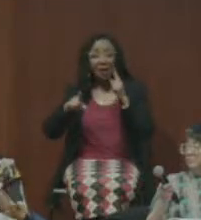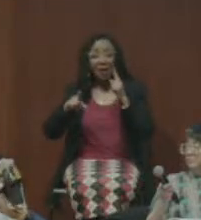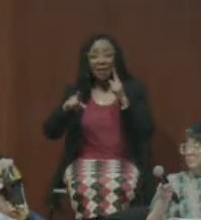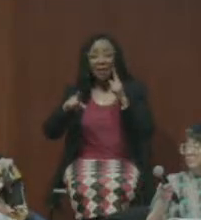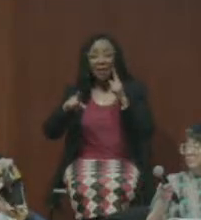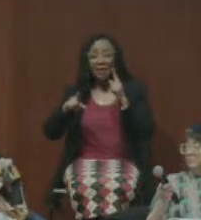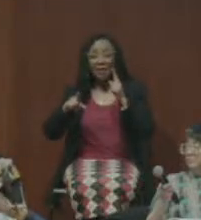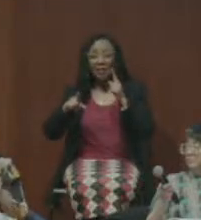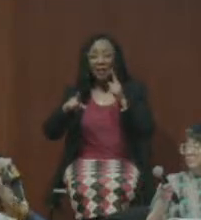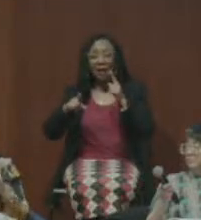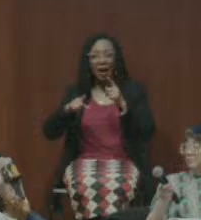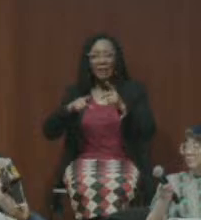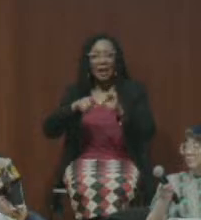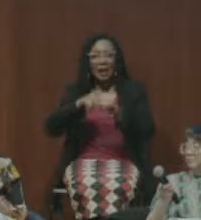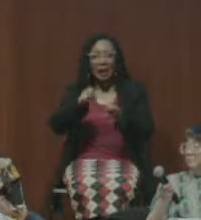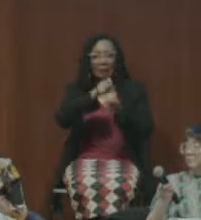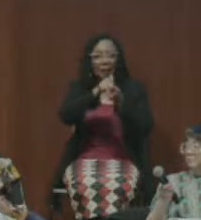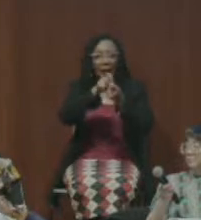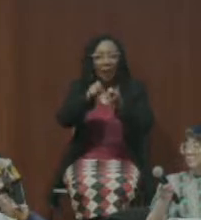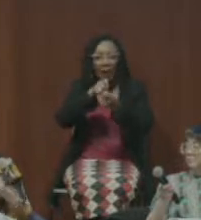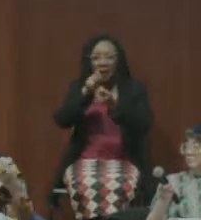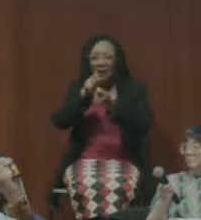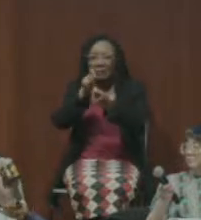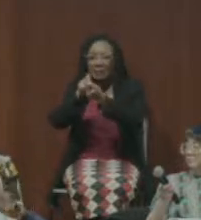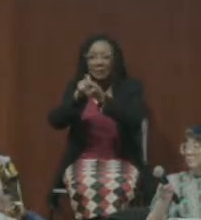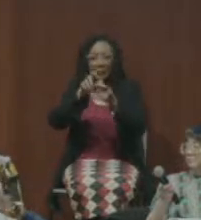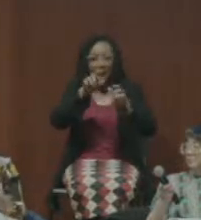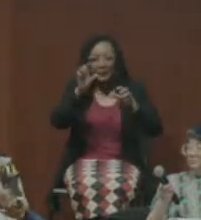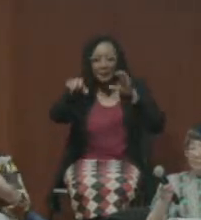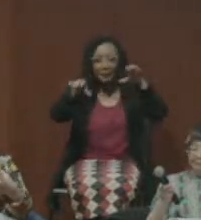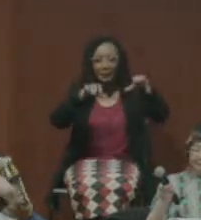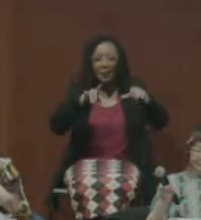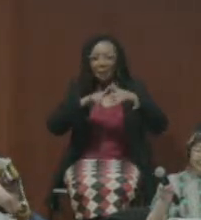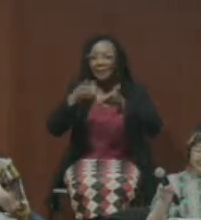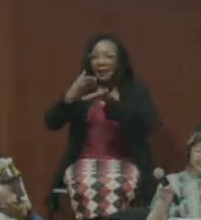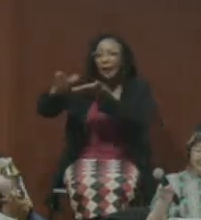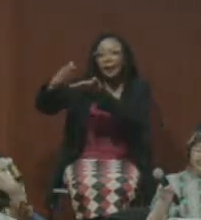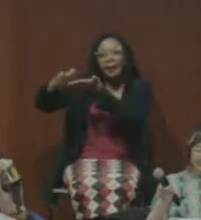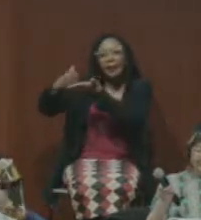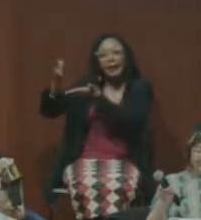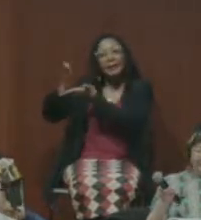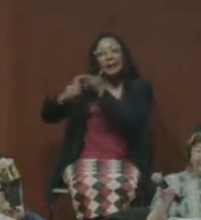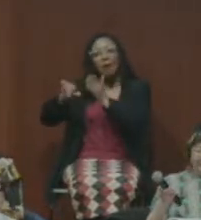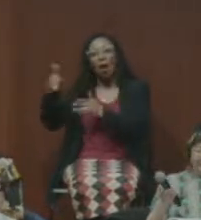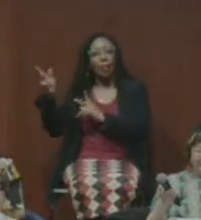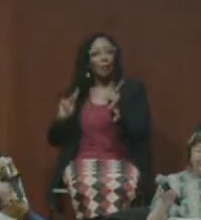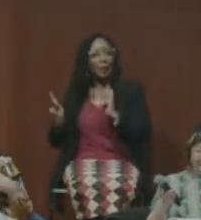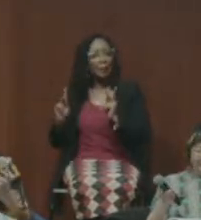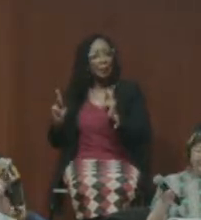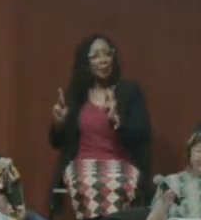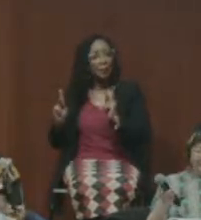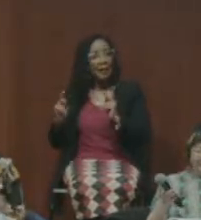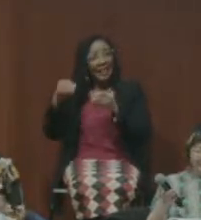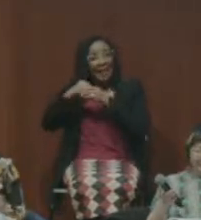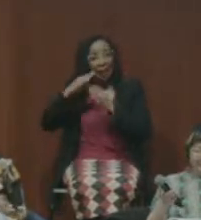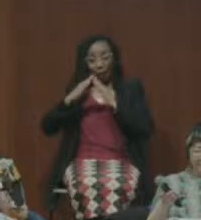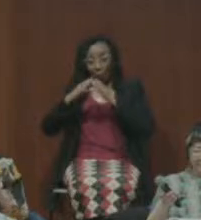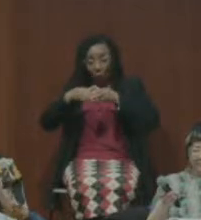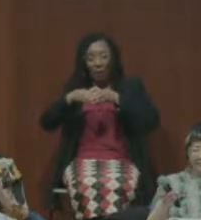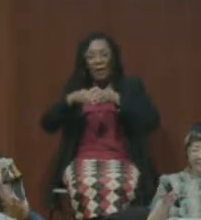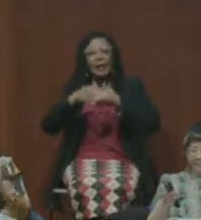the connectiveness with others. Whether it's connection among our own selves within the